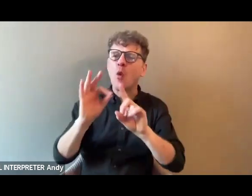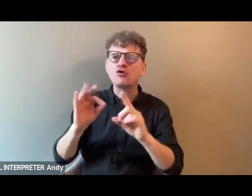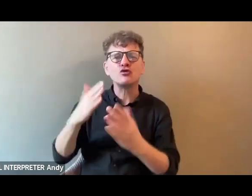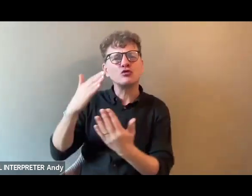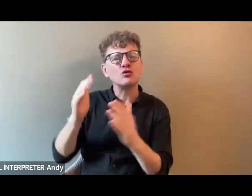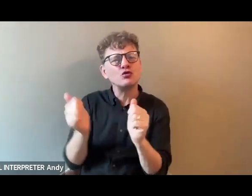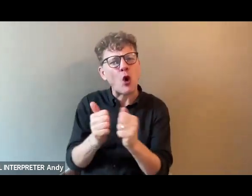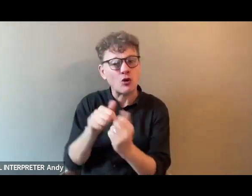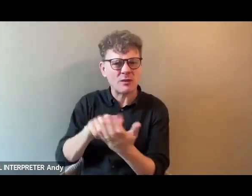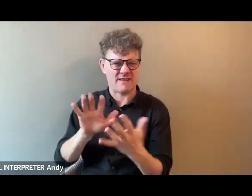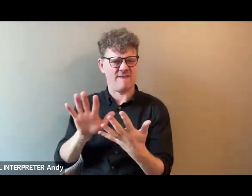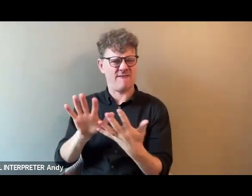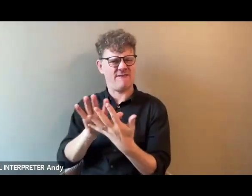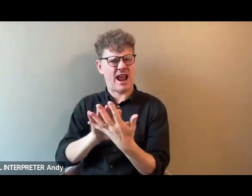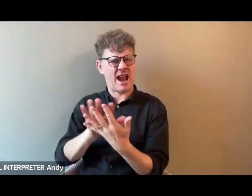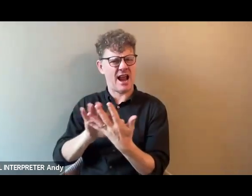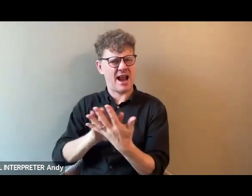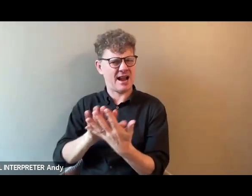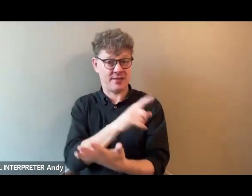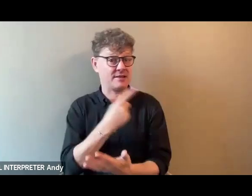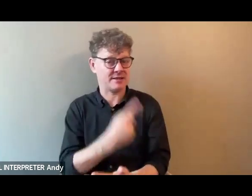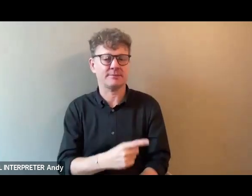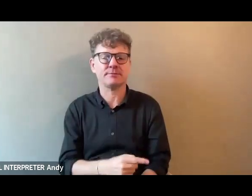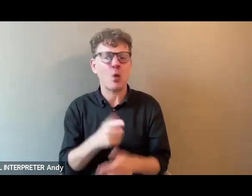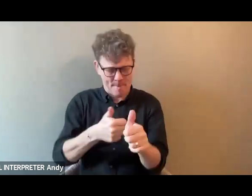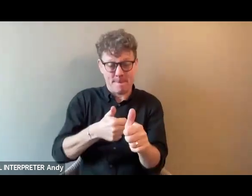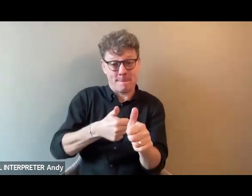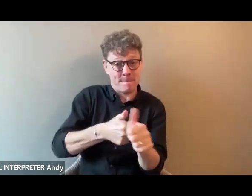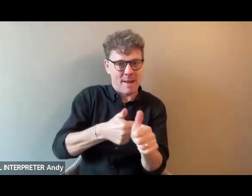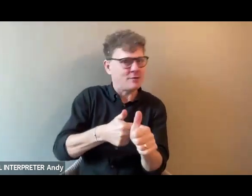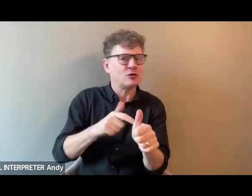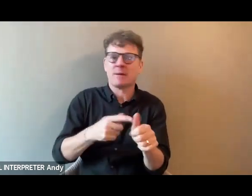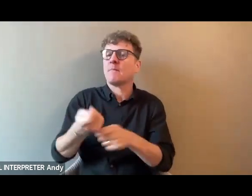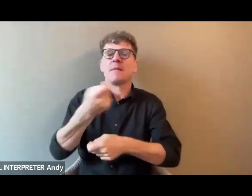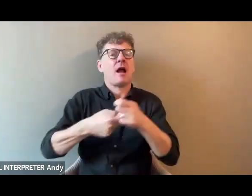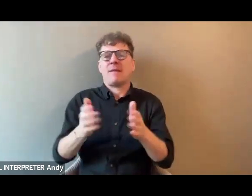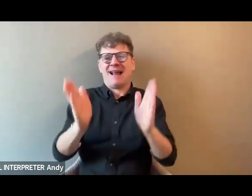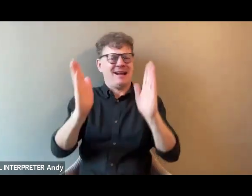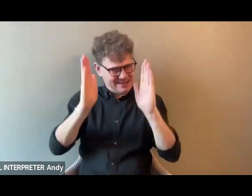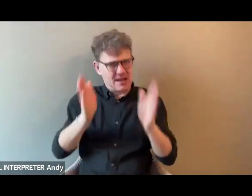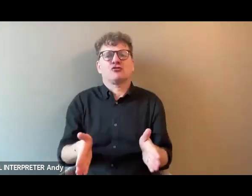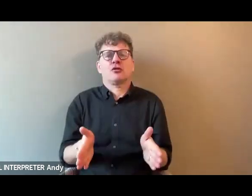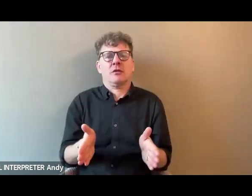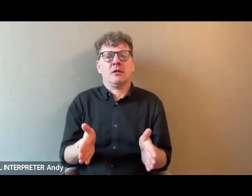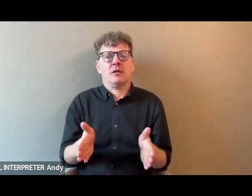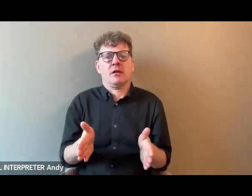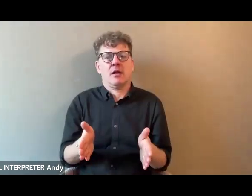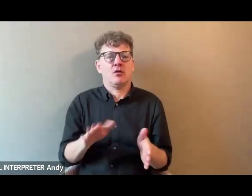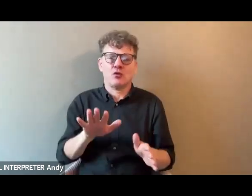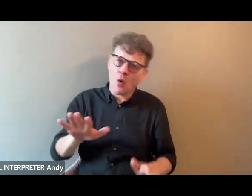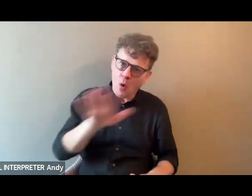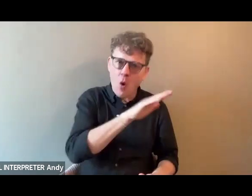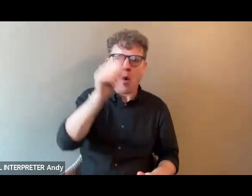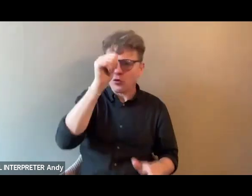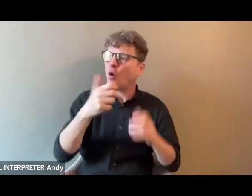say. So mentoring has become essential so that everyone can know what it requires